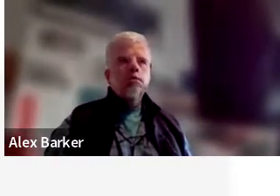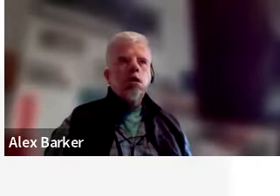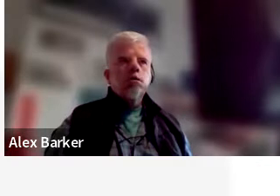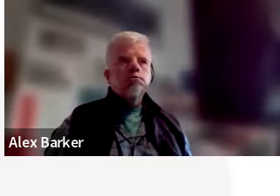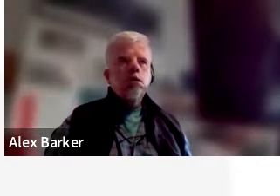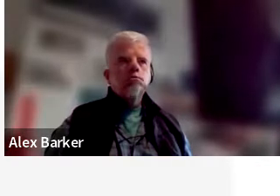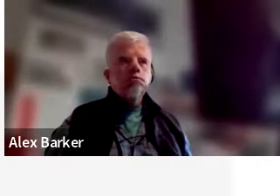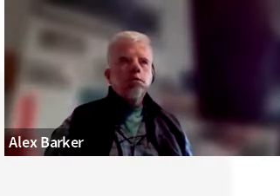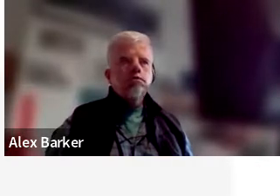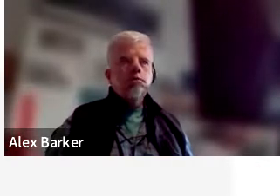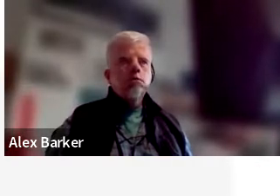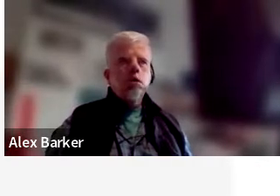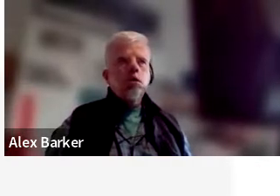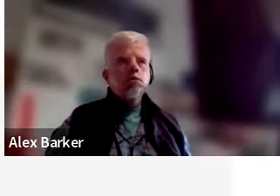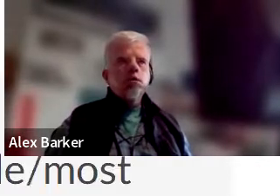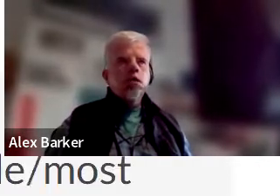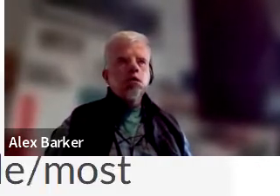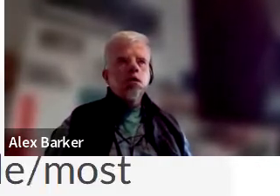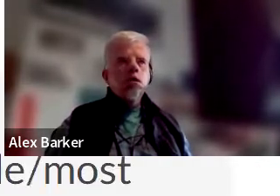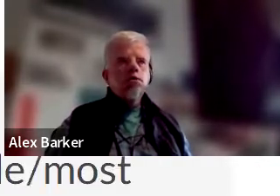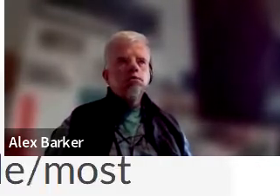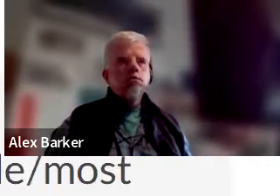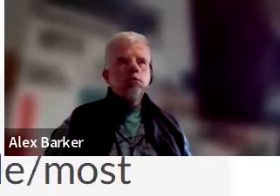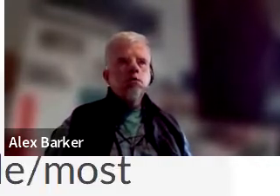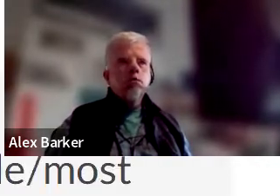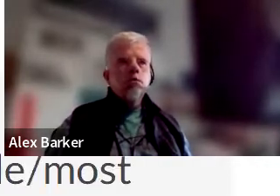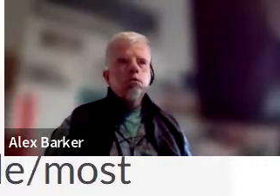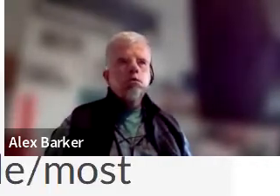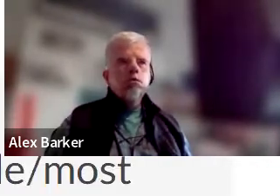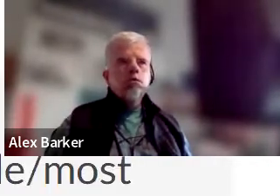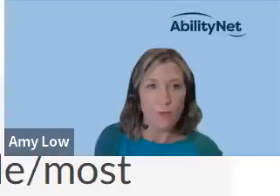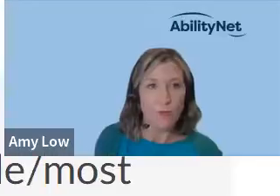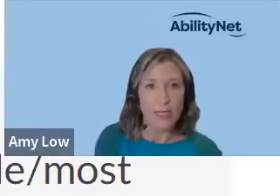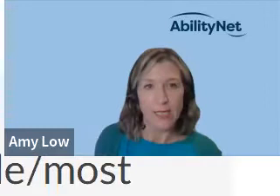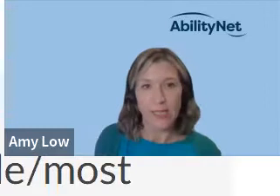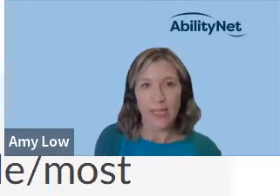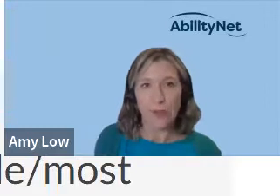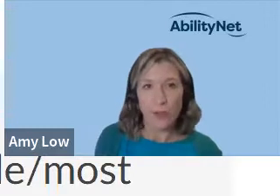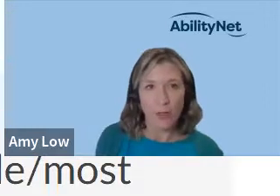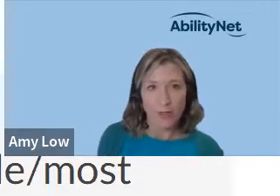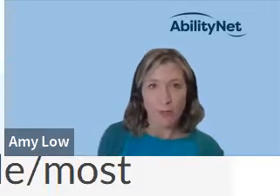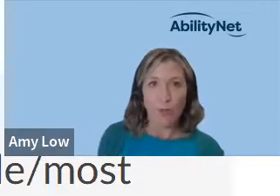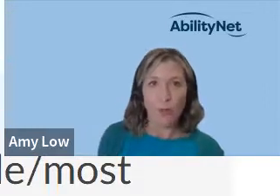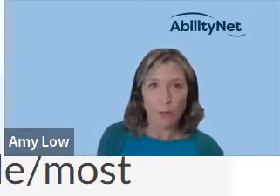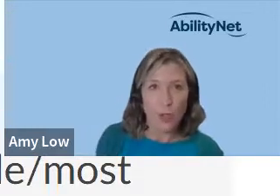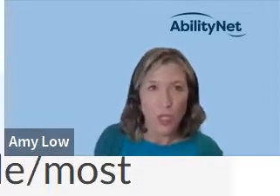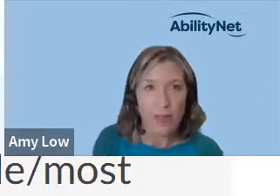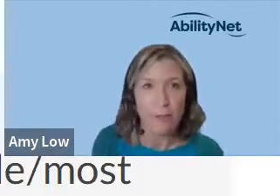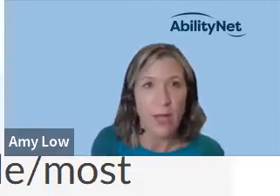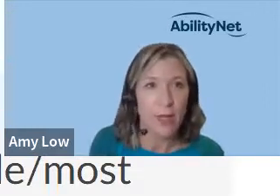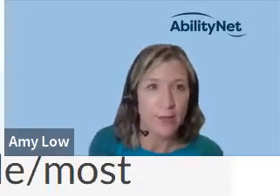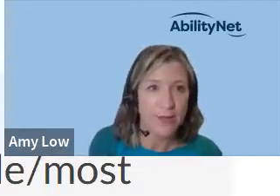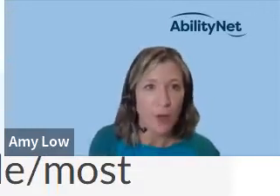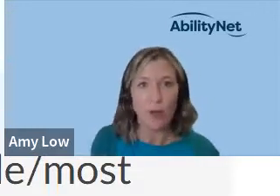their advice about whether a formal diagnosis is useful. There's some really interesting, we will